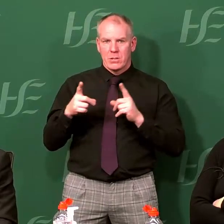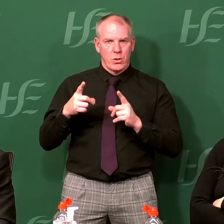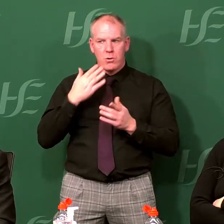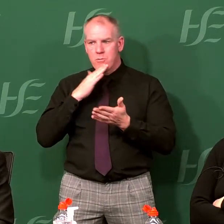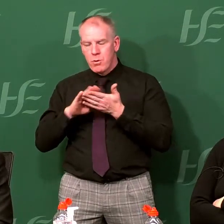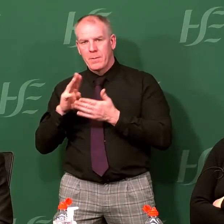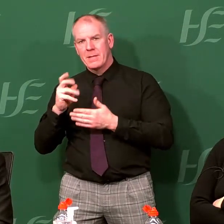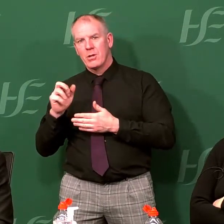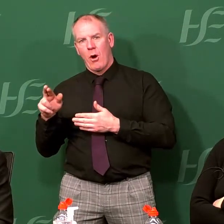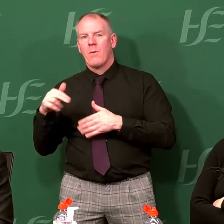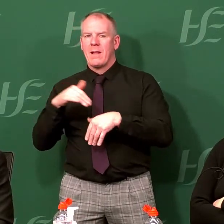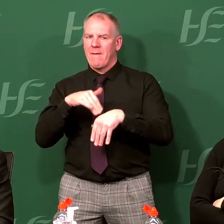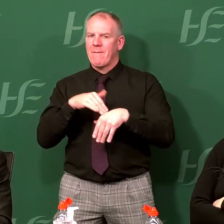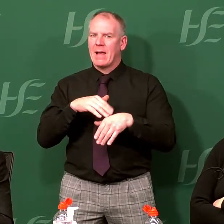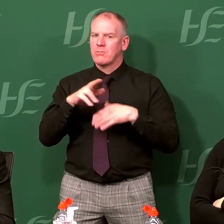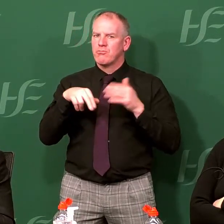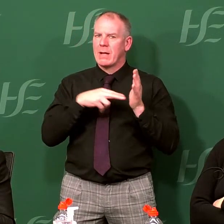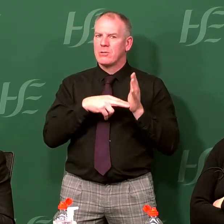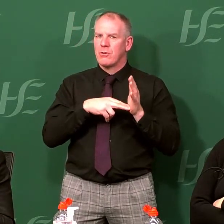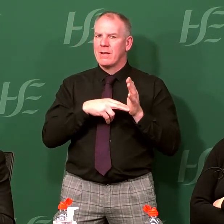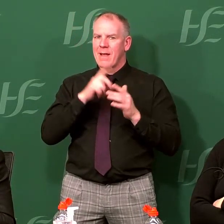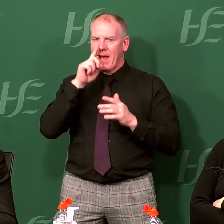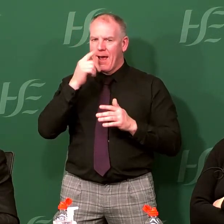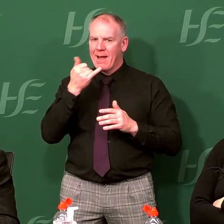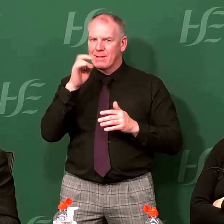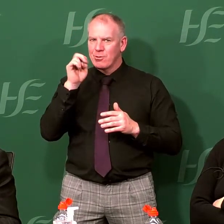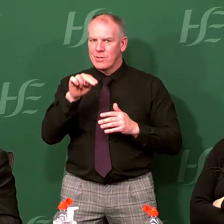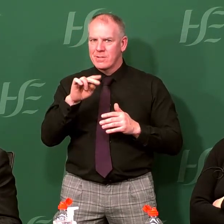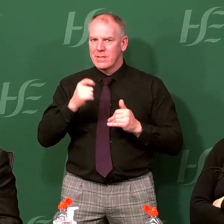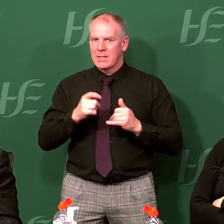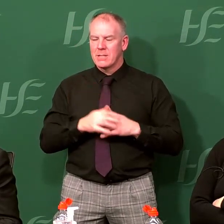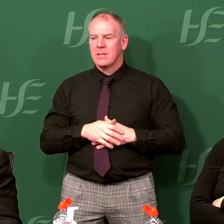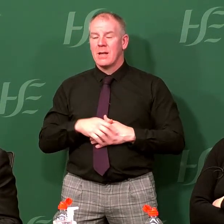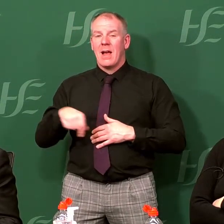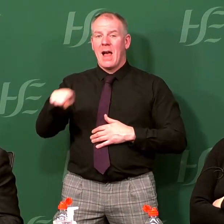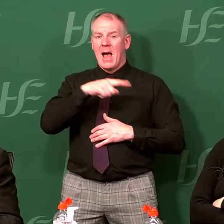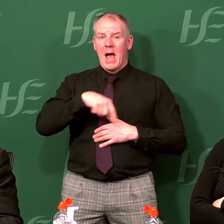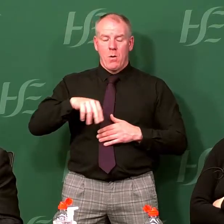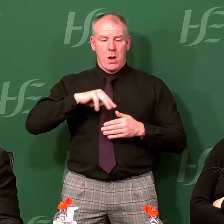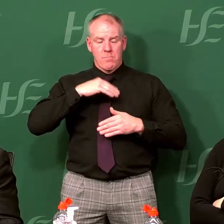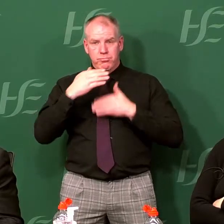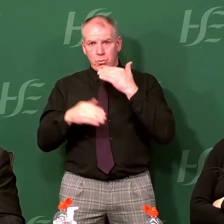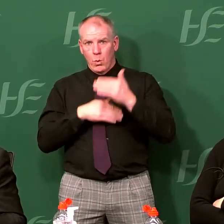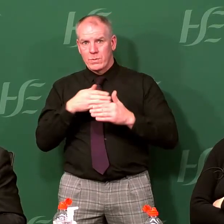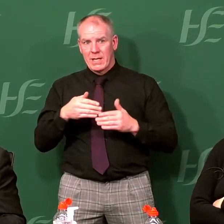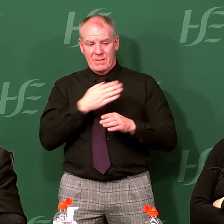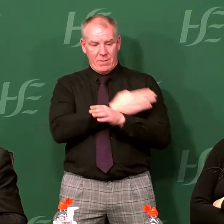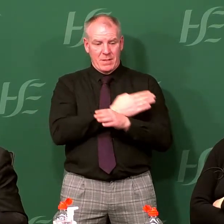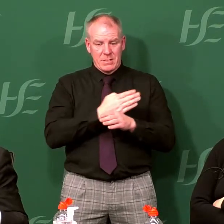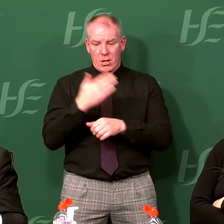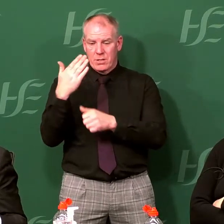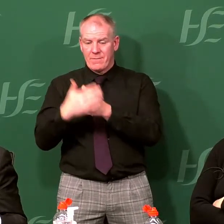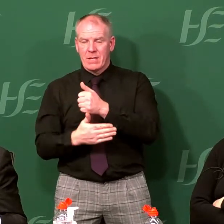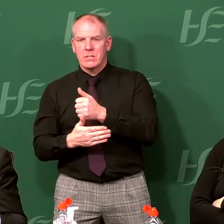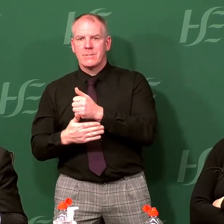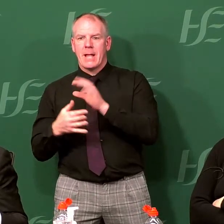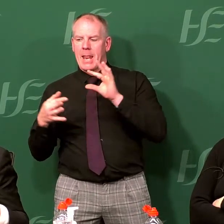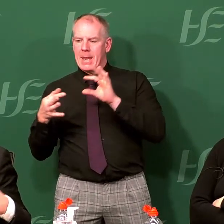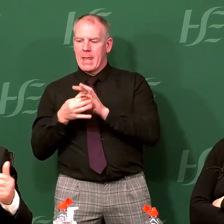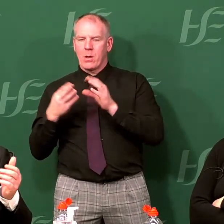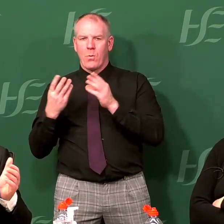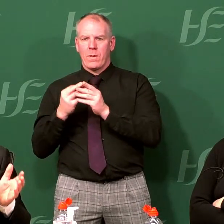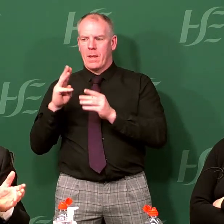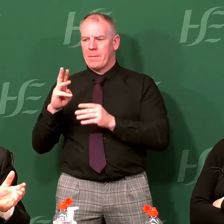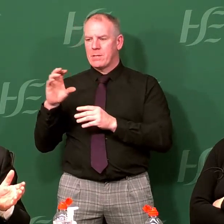PCR, it's an impact. We are looking at, our whole end-to-end system is built around the PCR process.